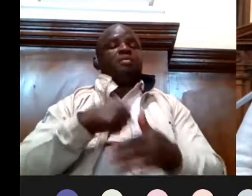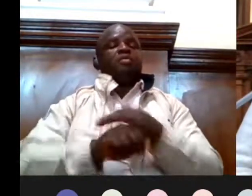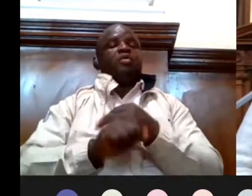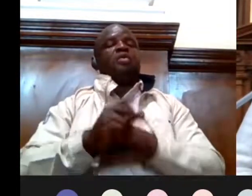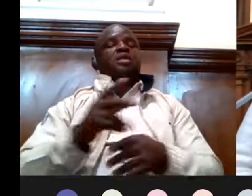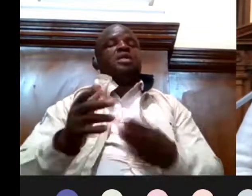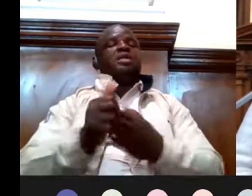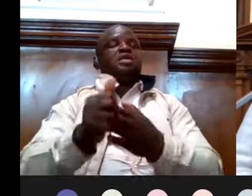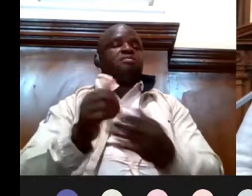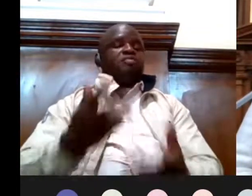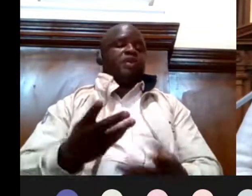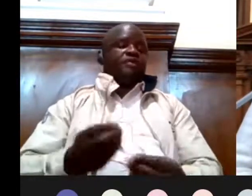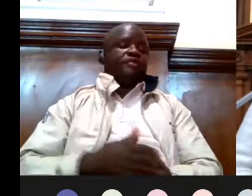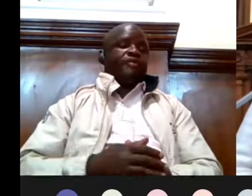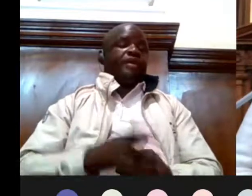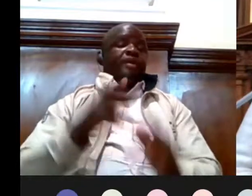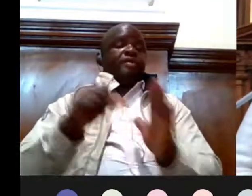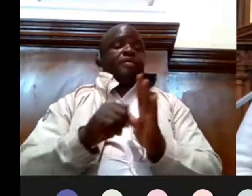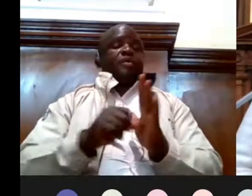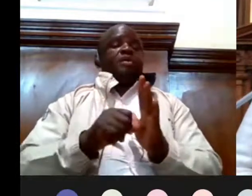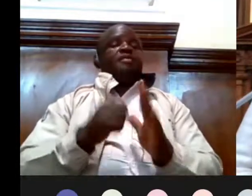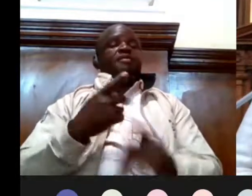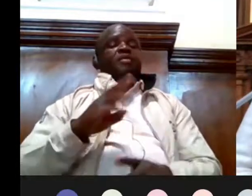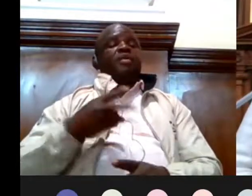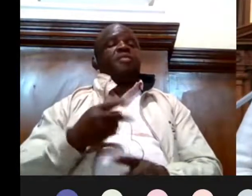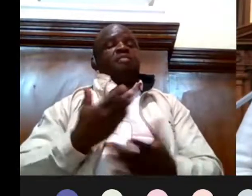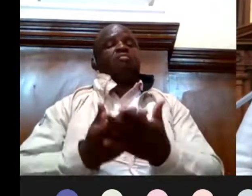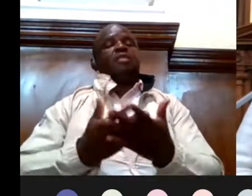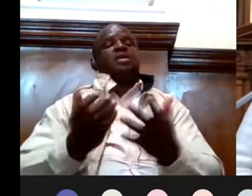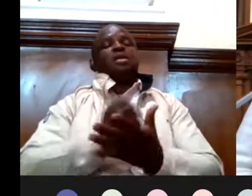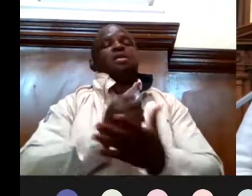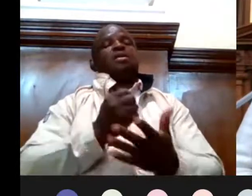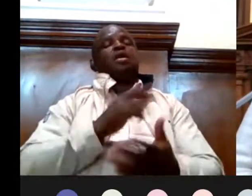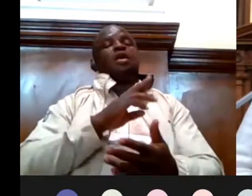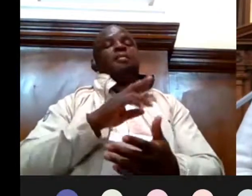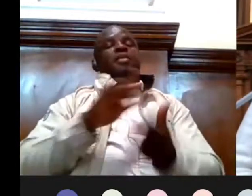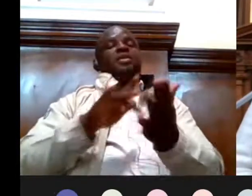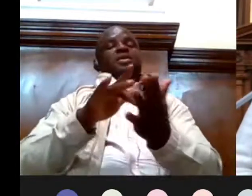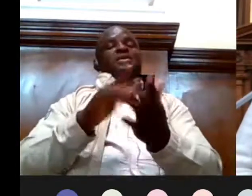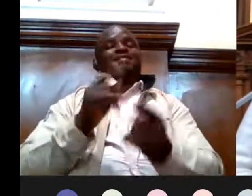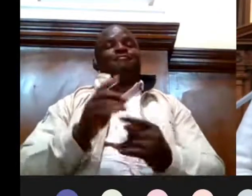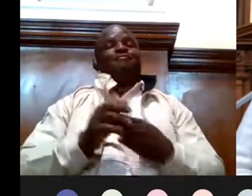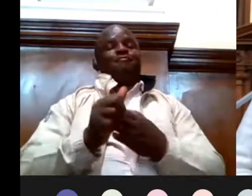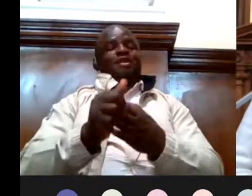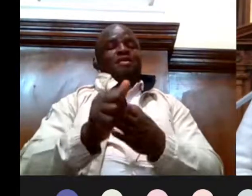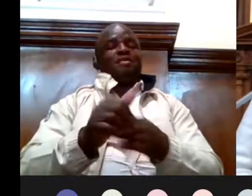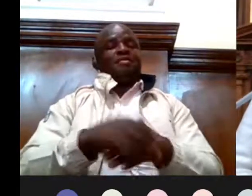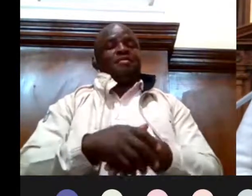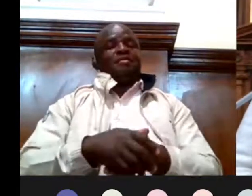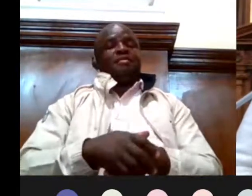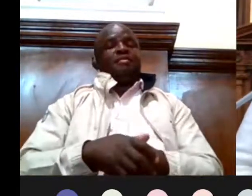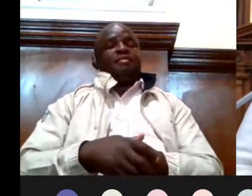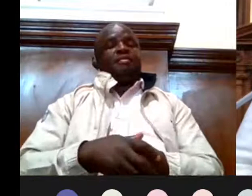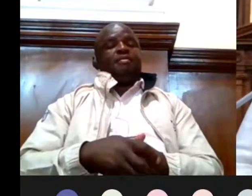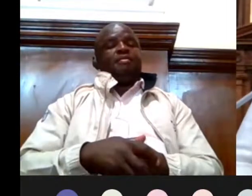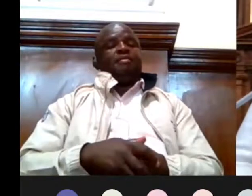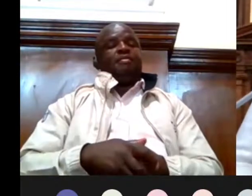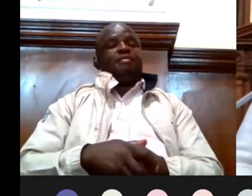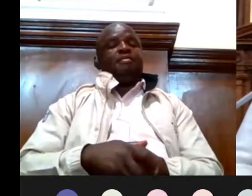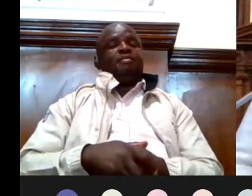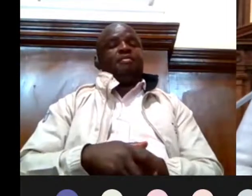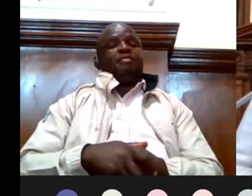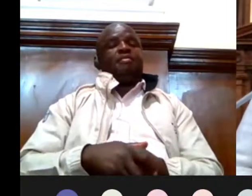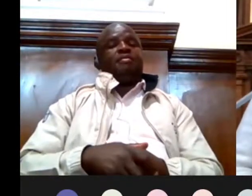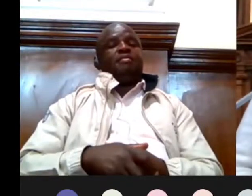So it is proper for them to take that leadership role alluded to them